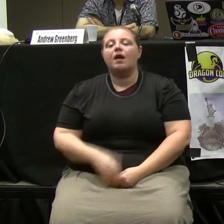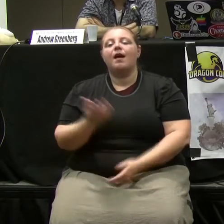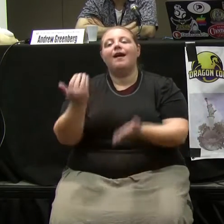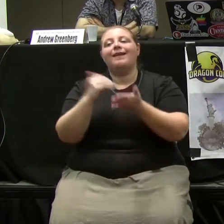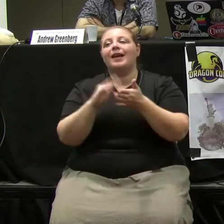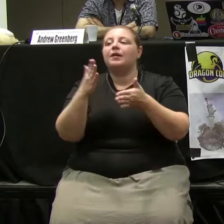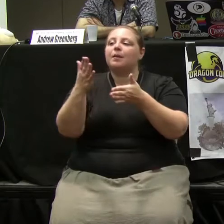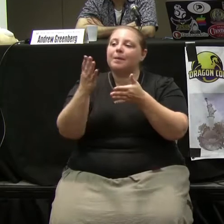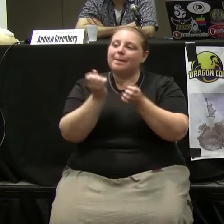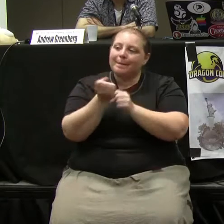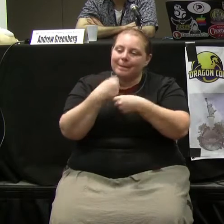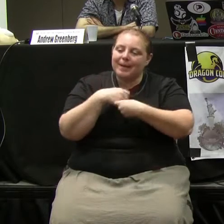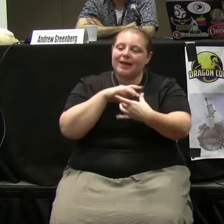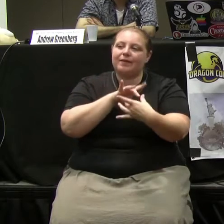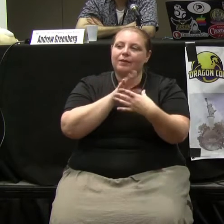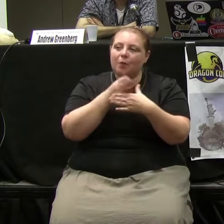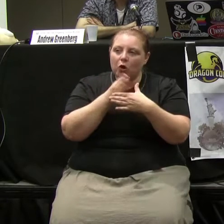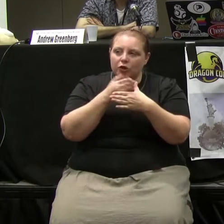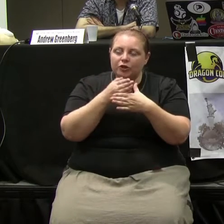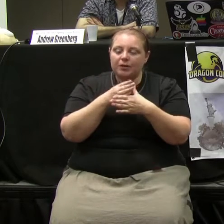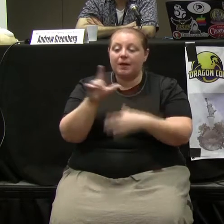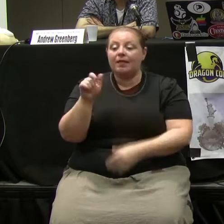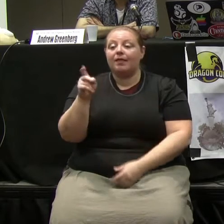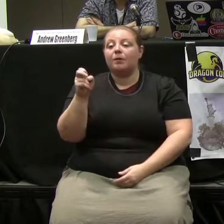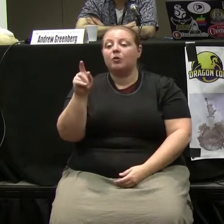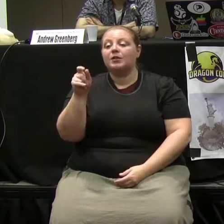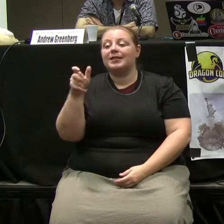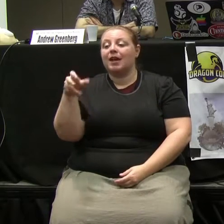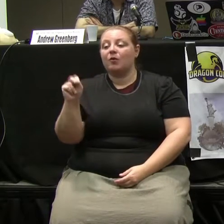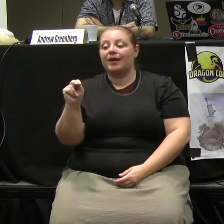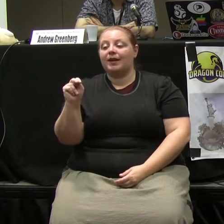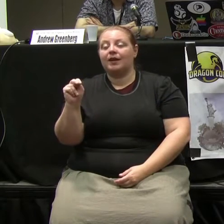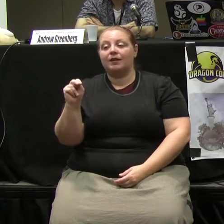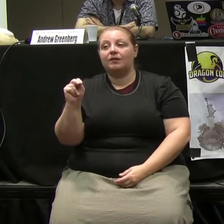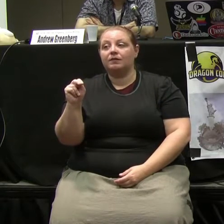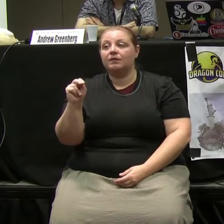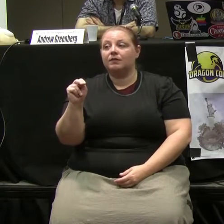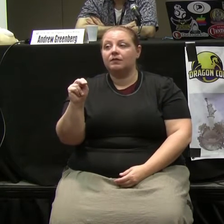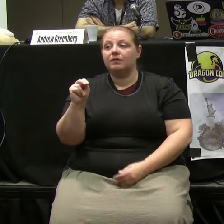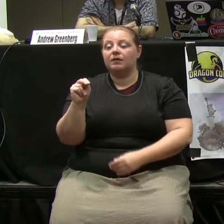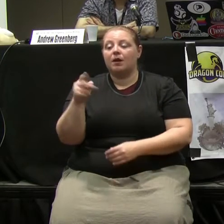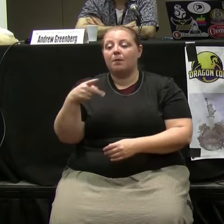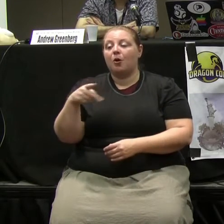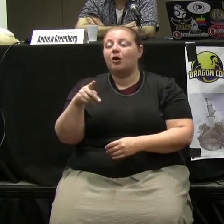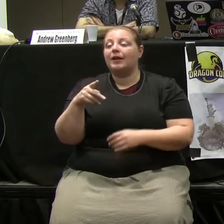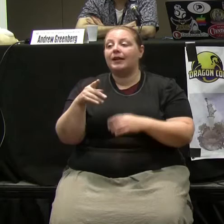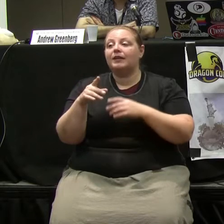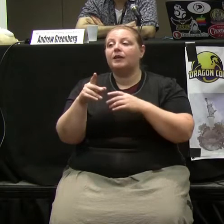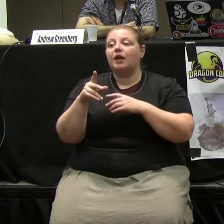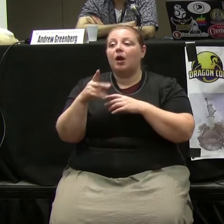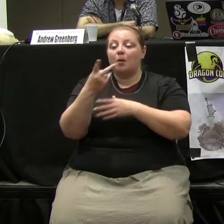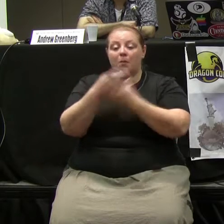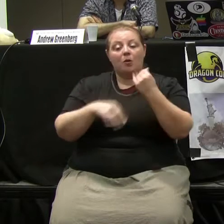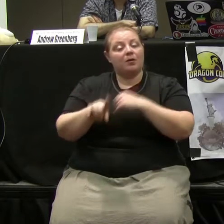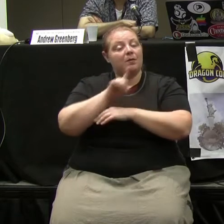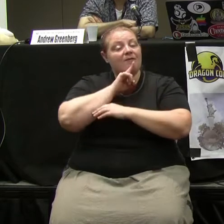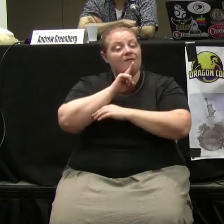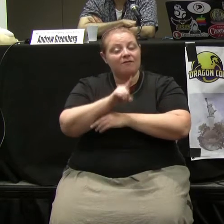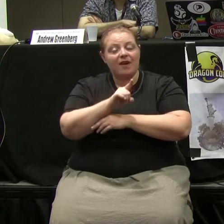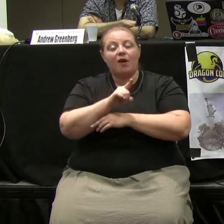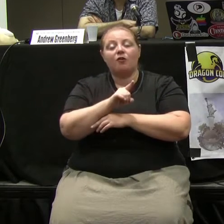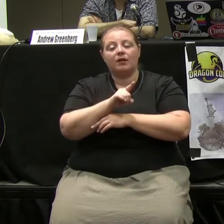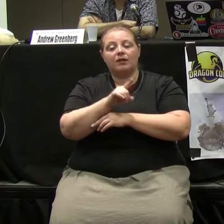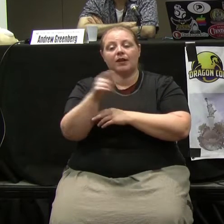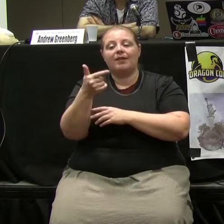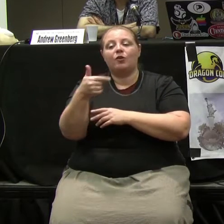partnerships who will come out and show this. The Libertarian Party is very active in Georgia. There is a Georgia Green Party. Both of these groups have been effective